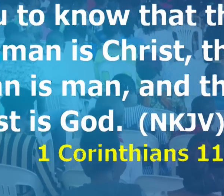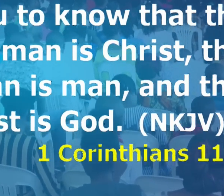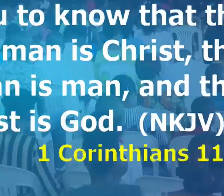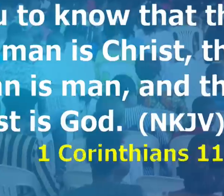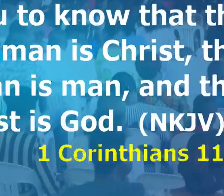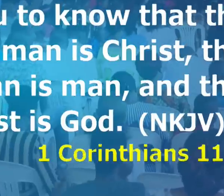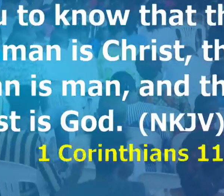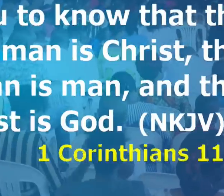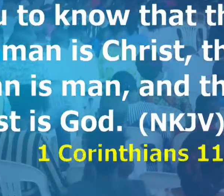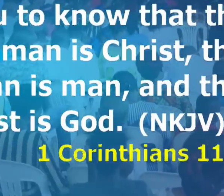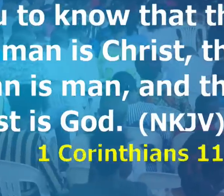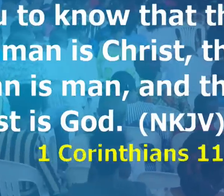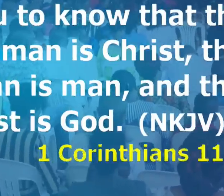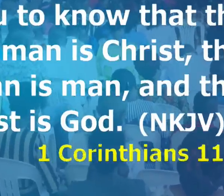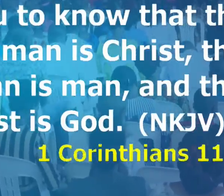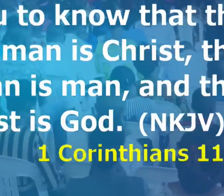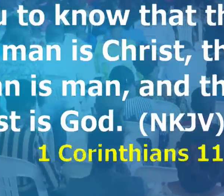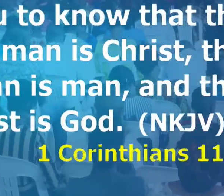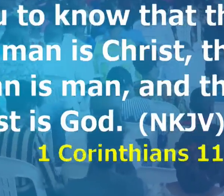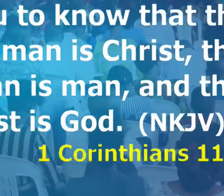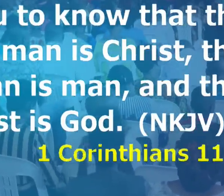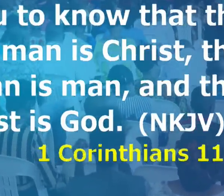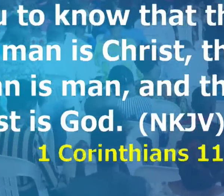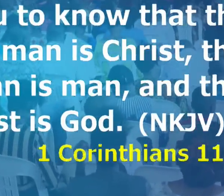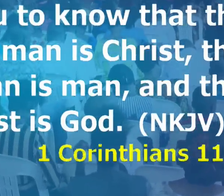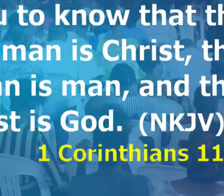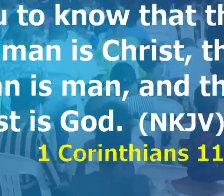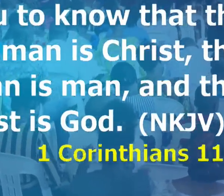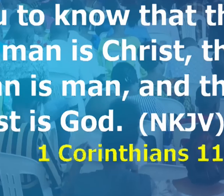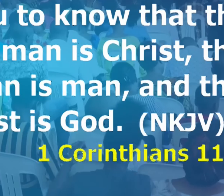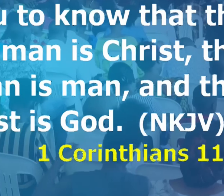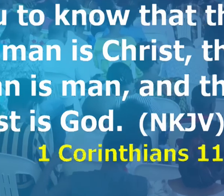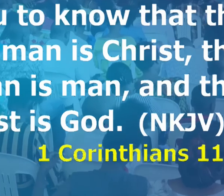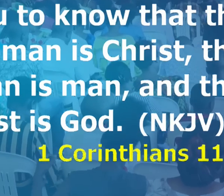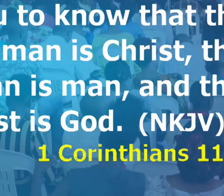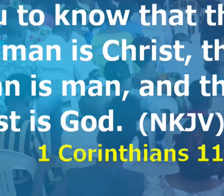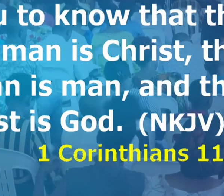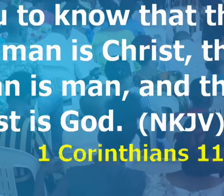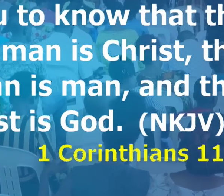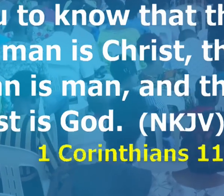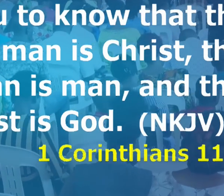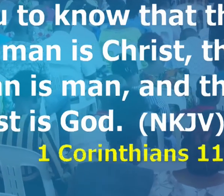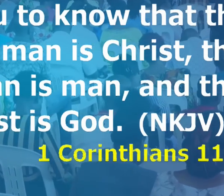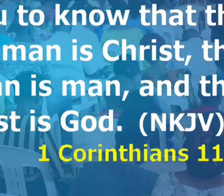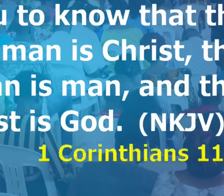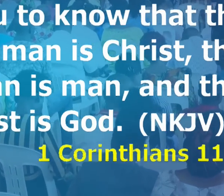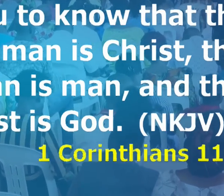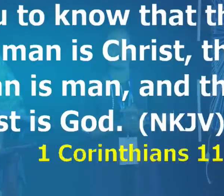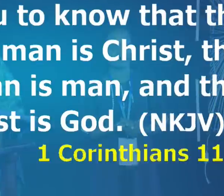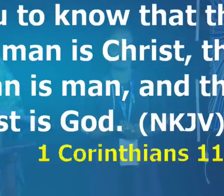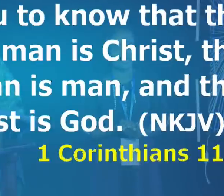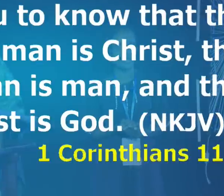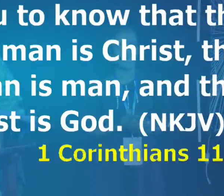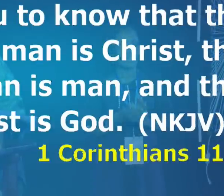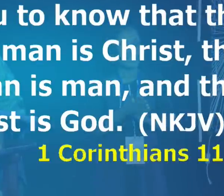their husband. Omusajja abikibwako Kristo. And a man is hovered or covered by Christ. Era